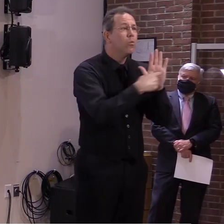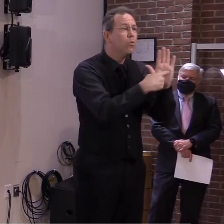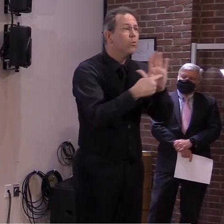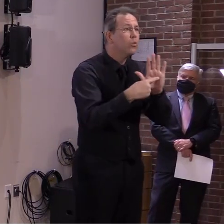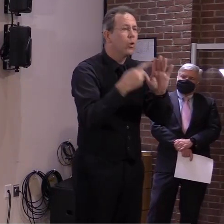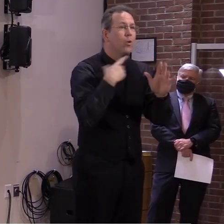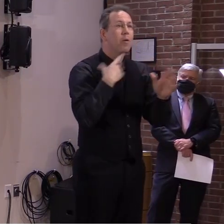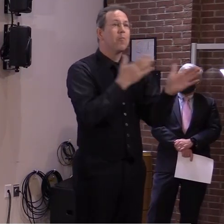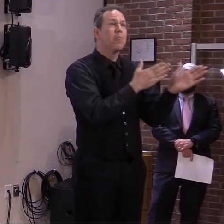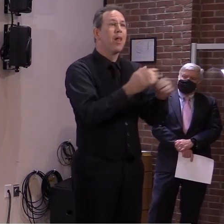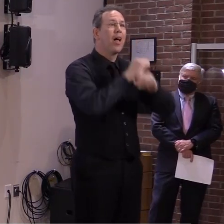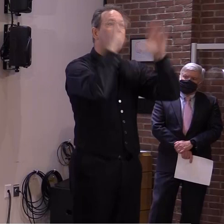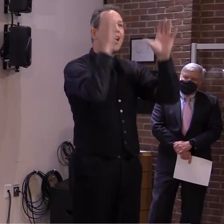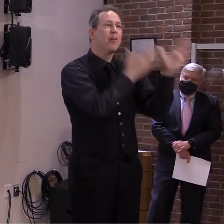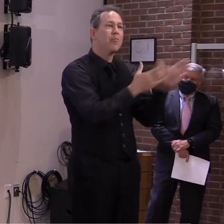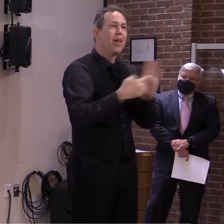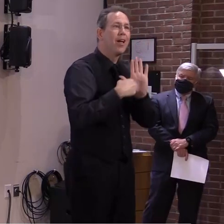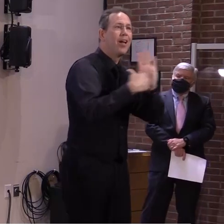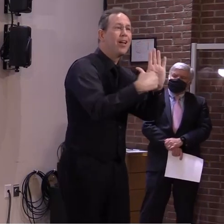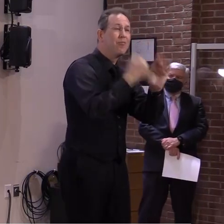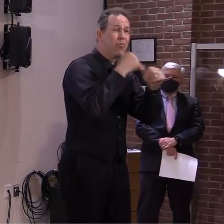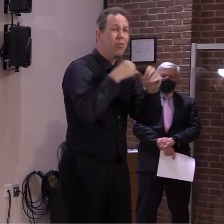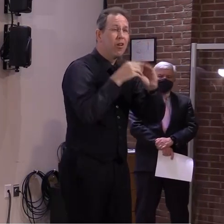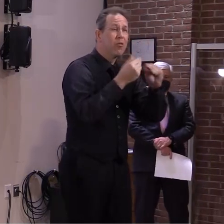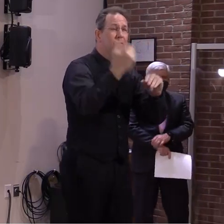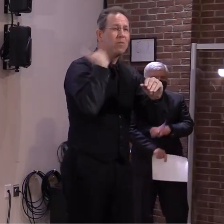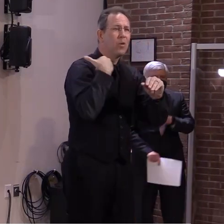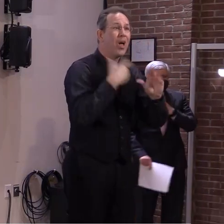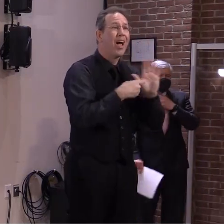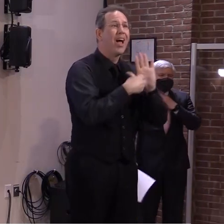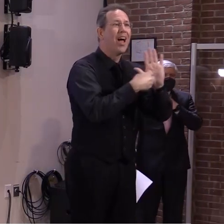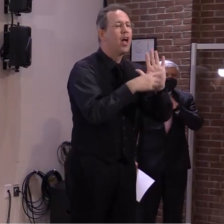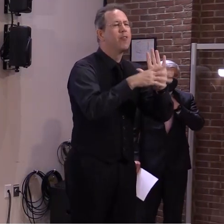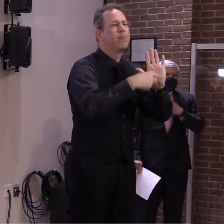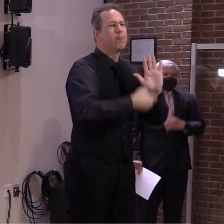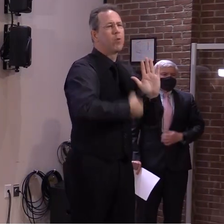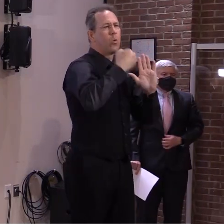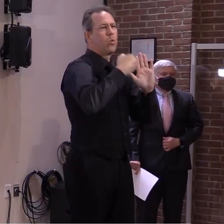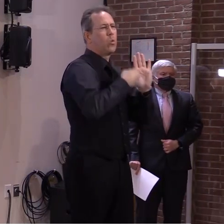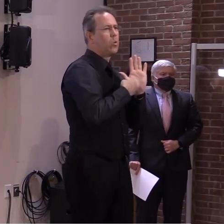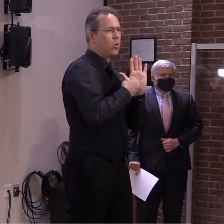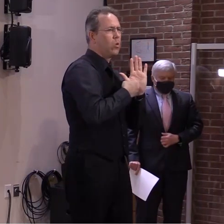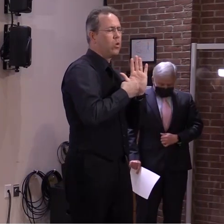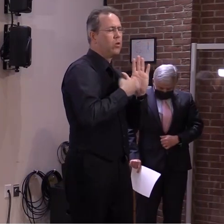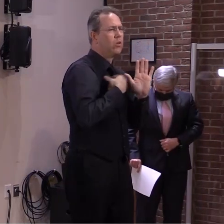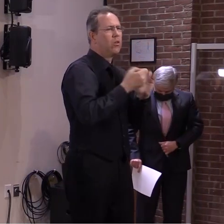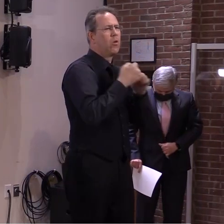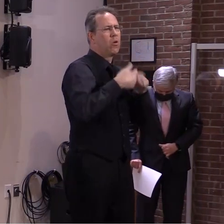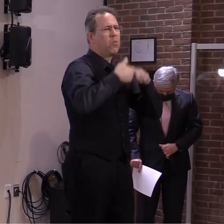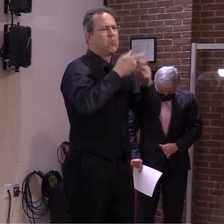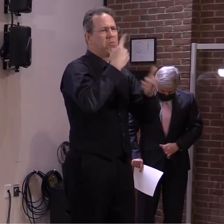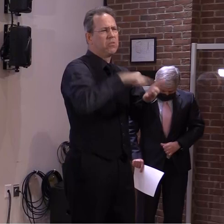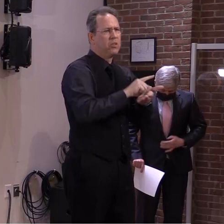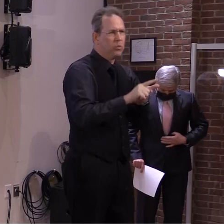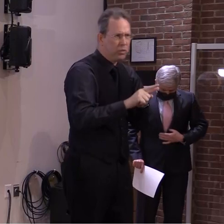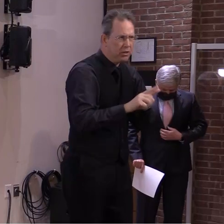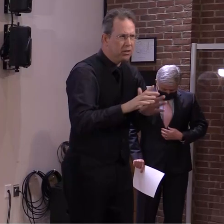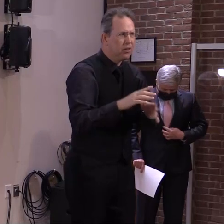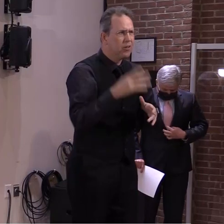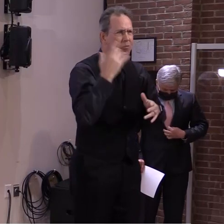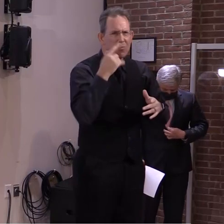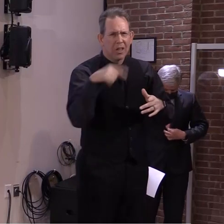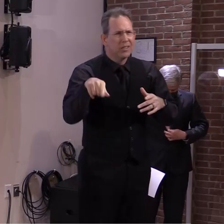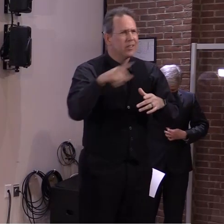week. In the meantime, let's all do our part by wearing masks, keeping our distance, avoiding crowds, and washing